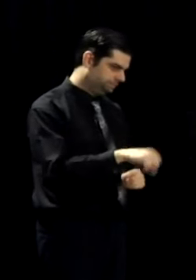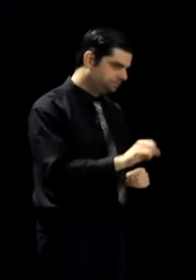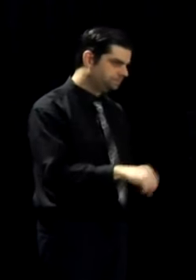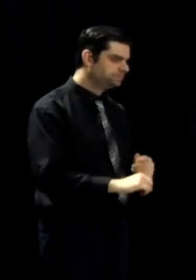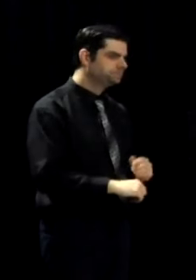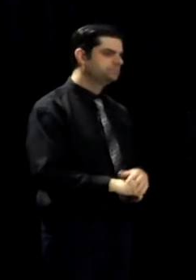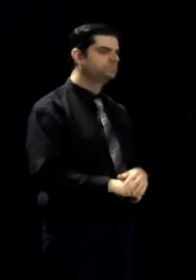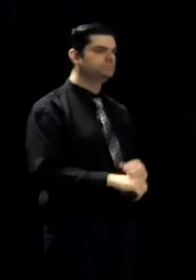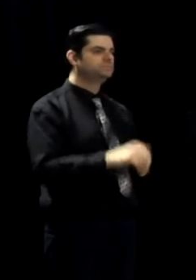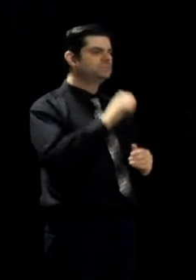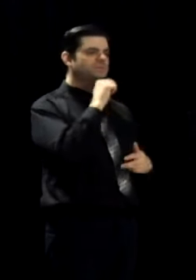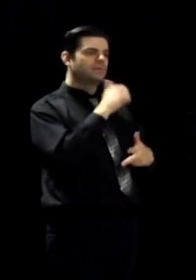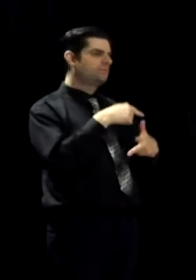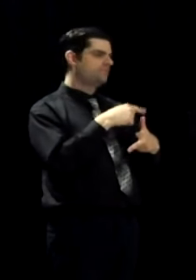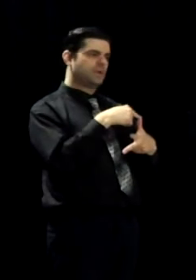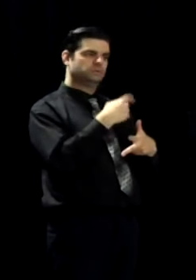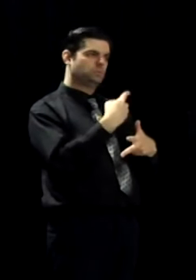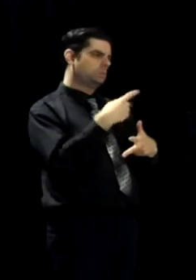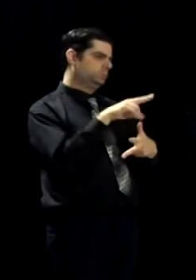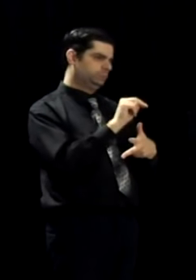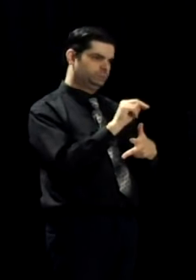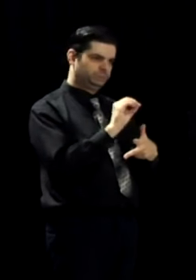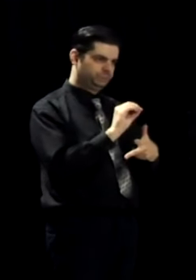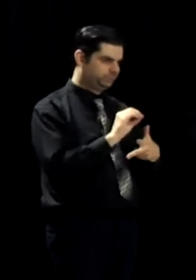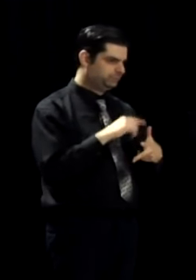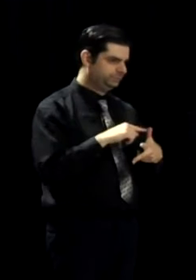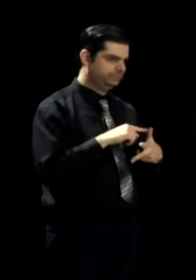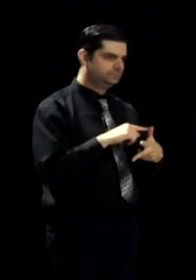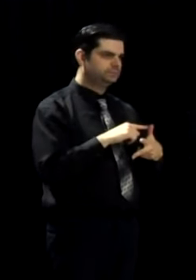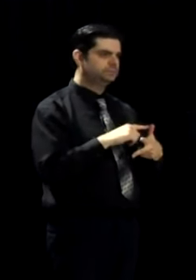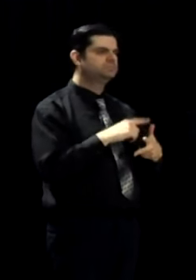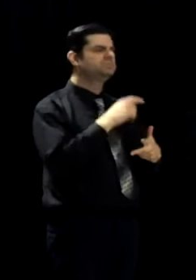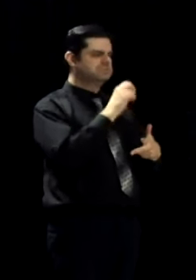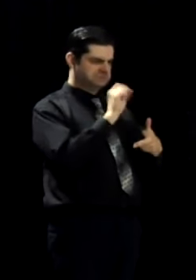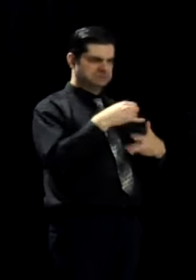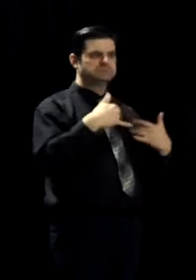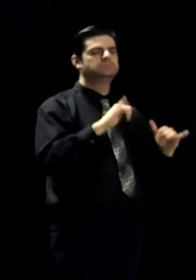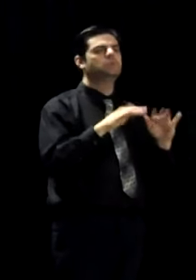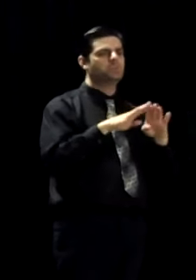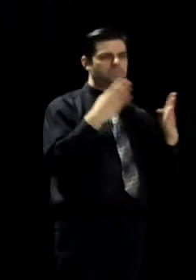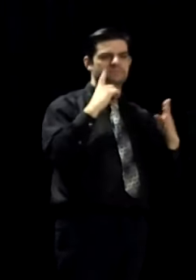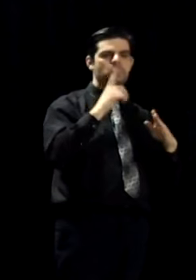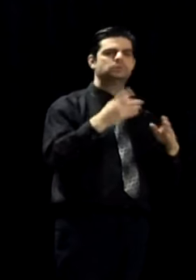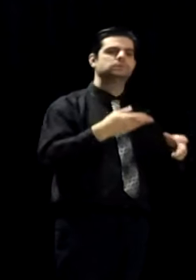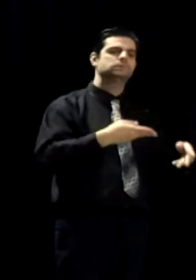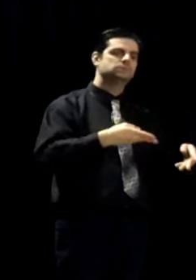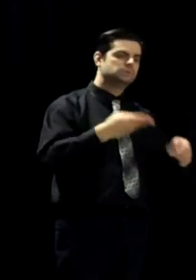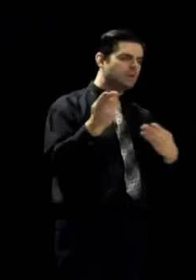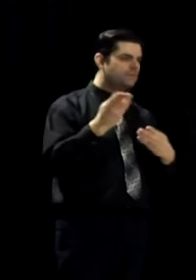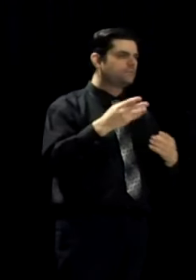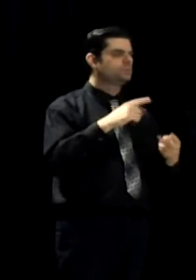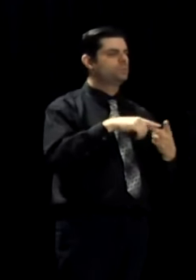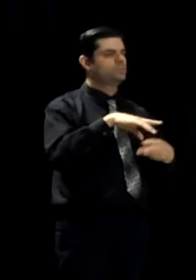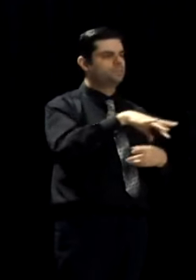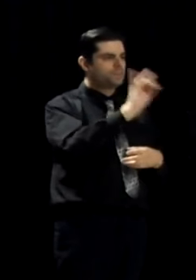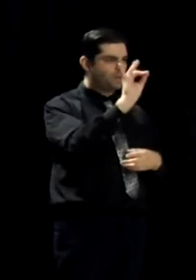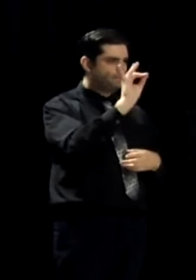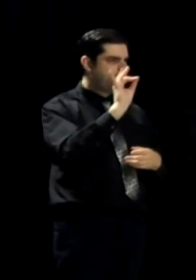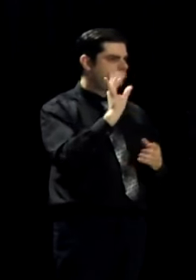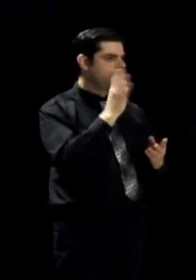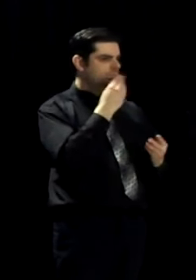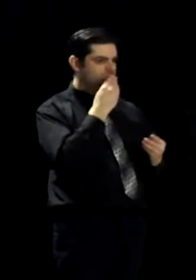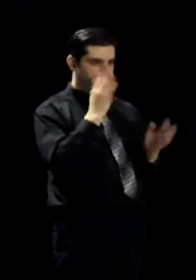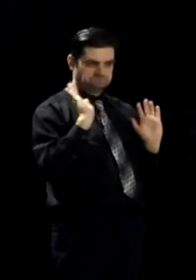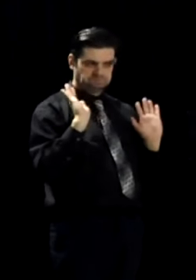one. They're open now for takeout. Actually, phase one might actually be helpful for their business. More employees coming out, more people wanting to